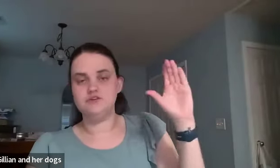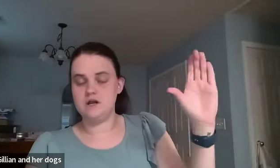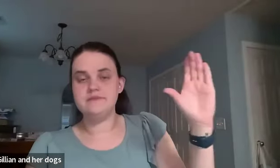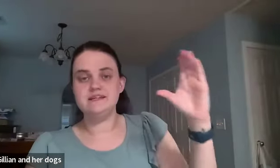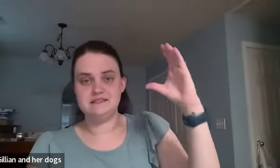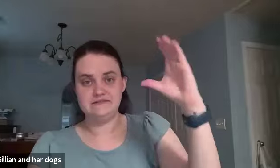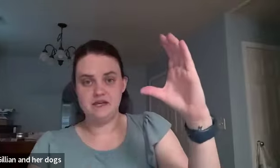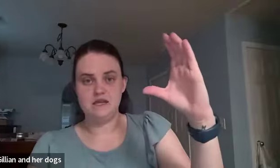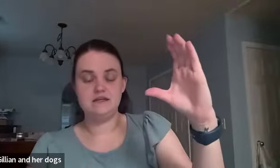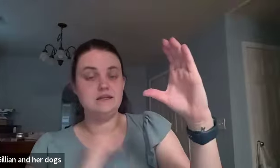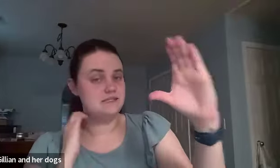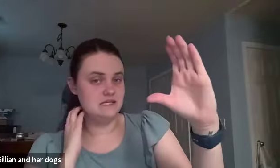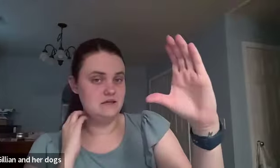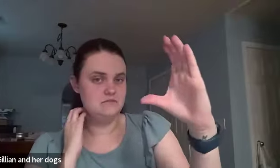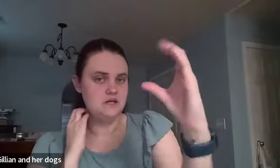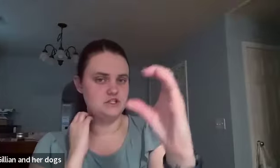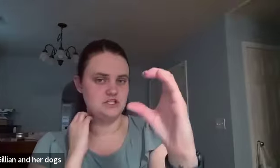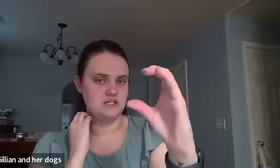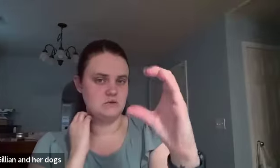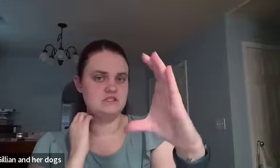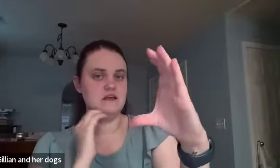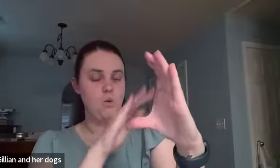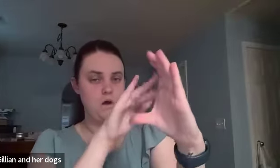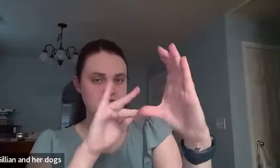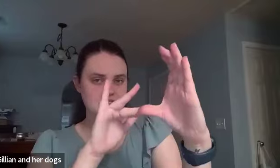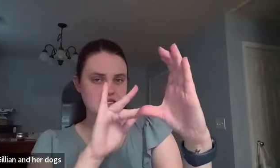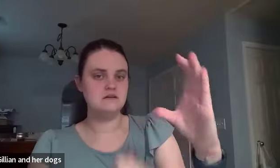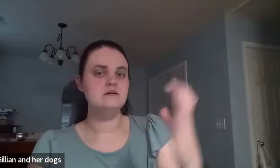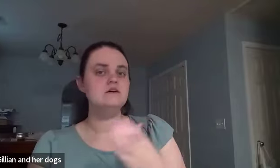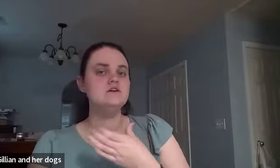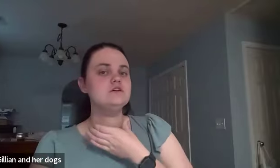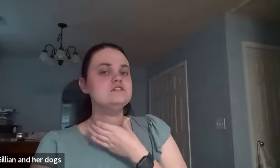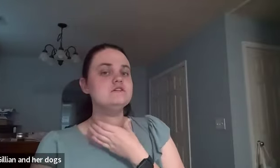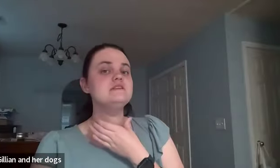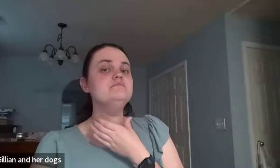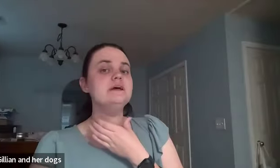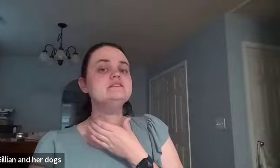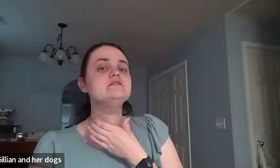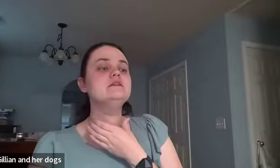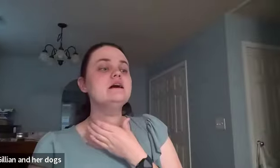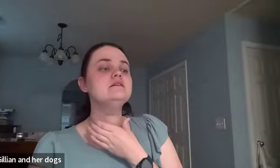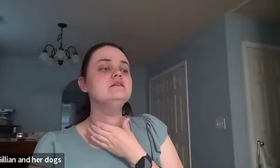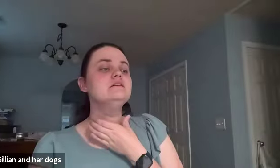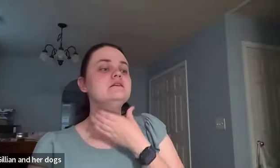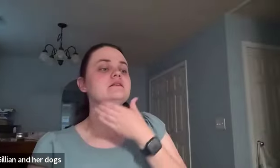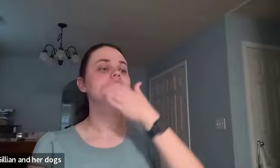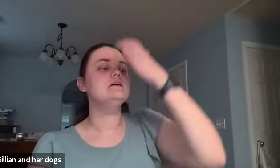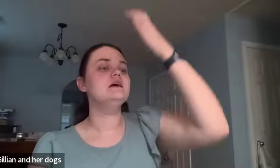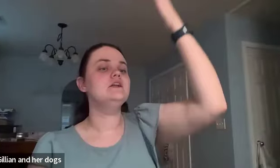your dominant hand in a C, but not just like a small C, like a wide C. You're going to start at the base of your neck and